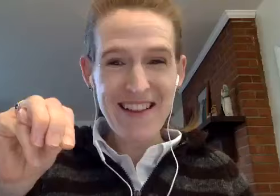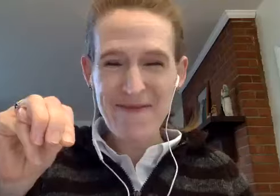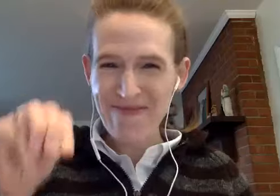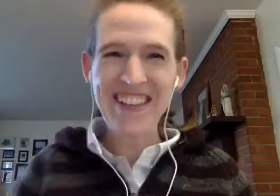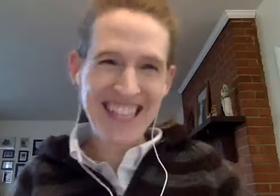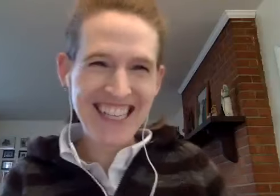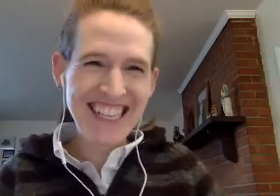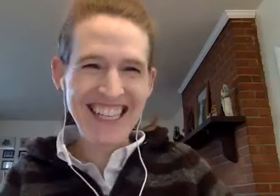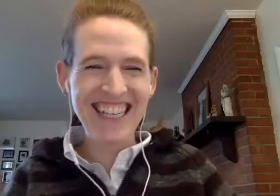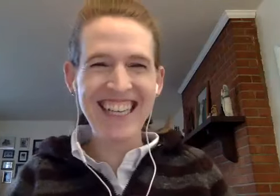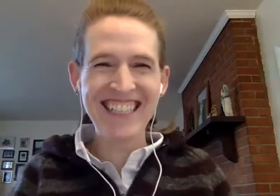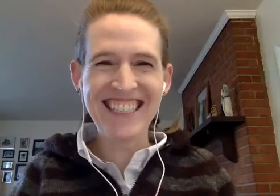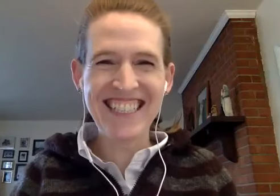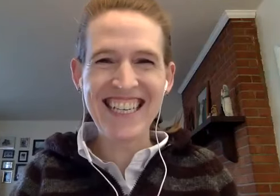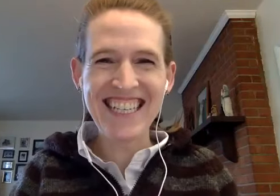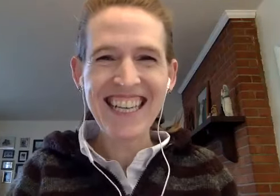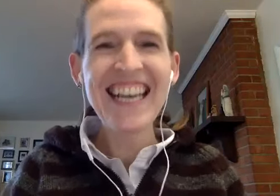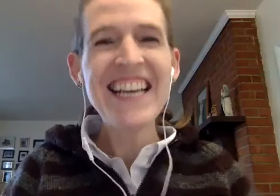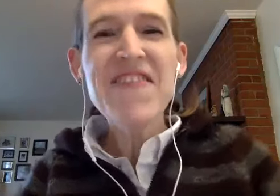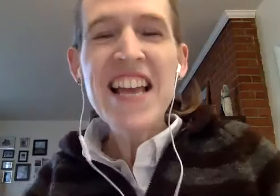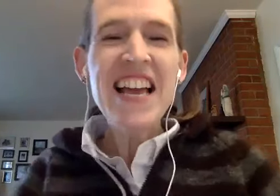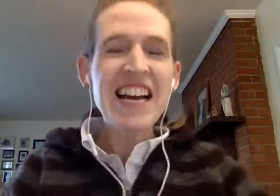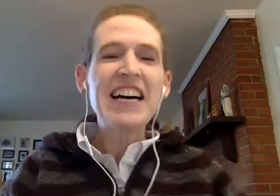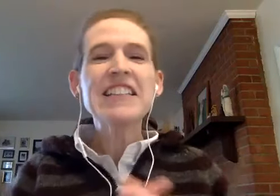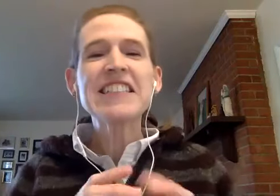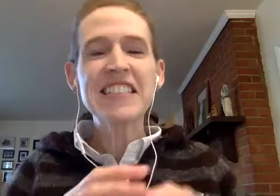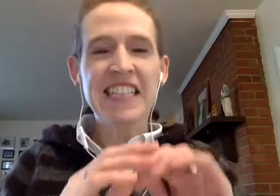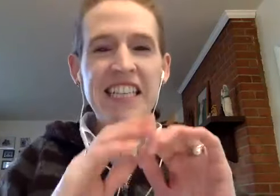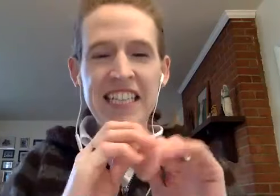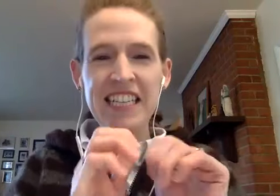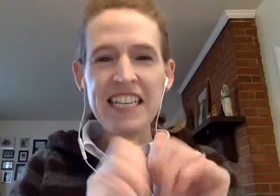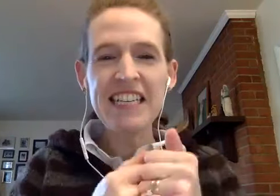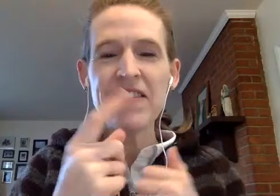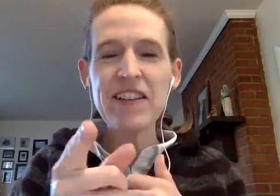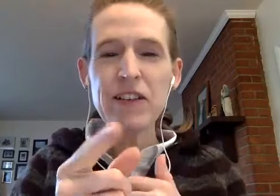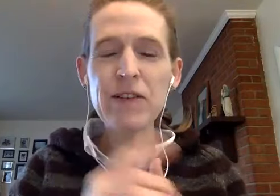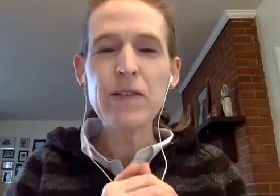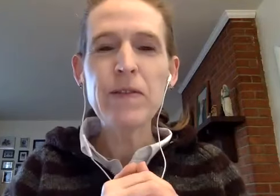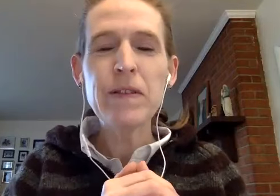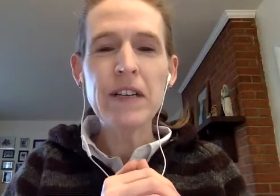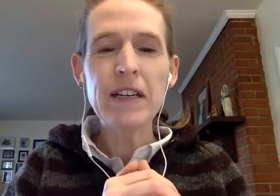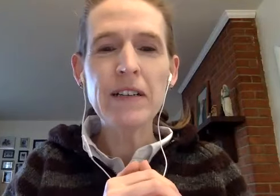DSNM. Yeah. Cheat. Let's see. You.